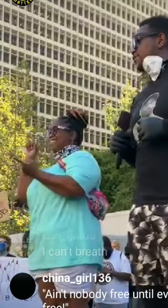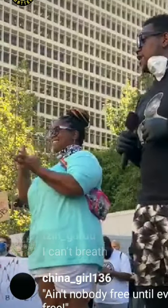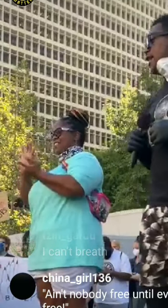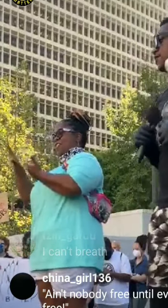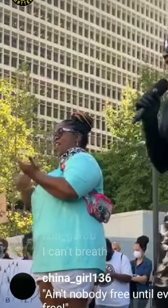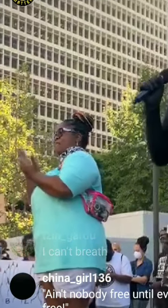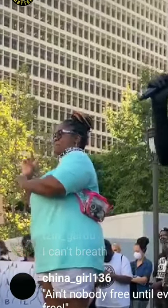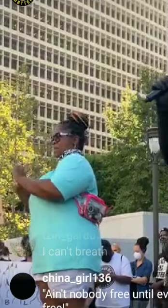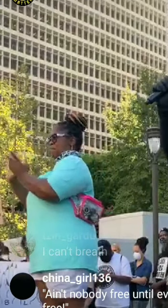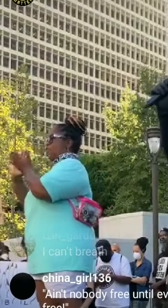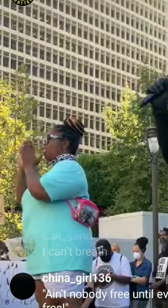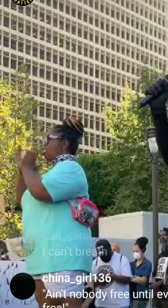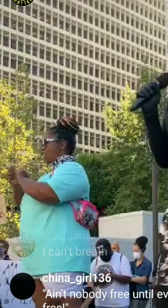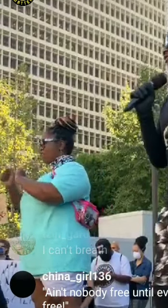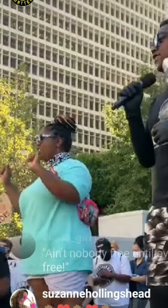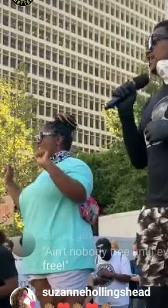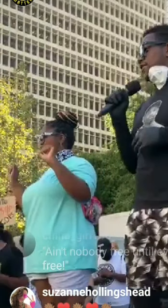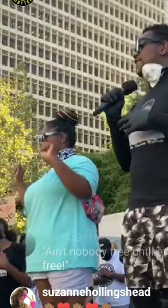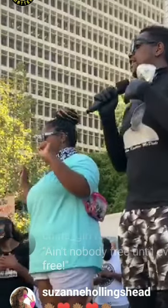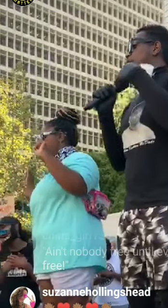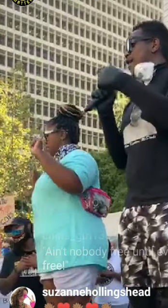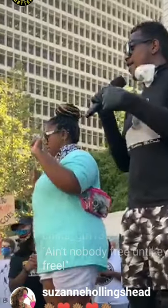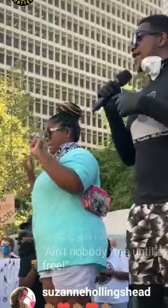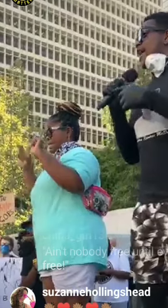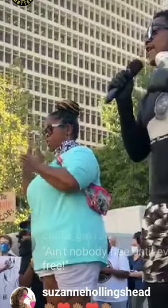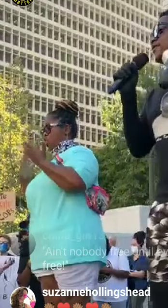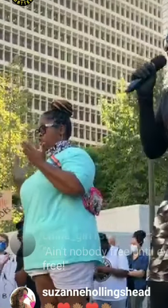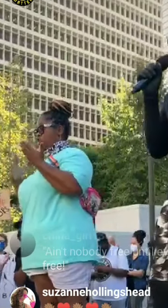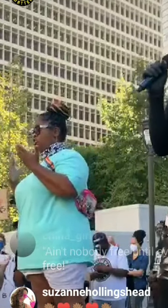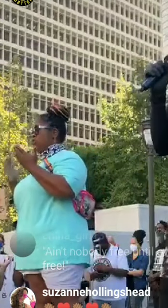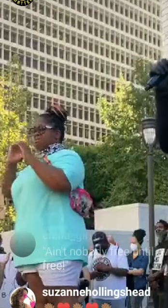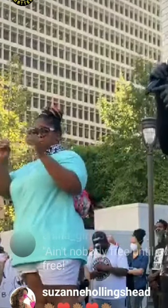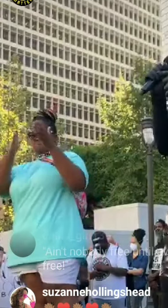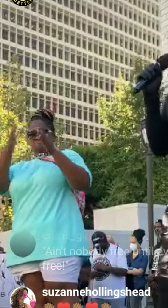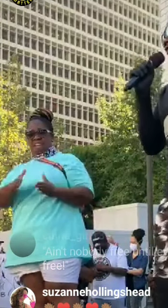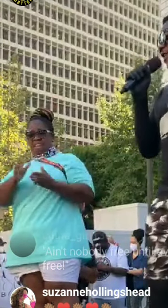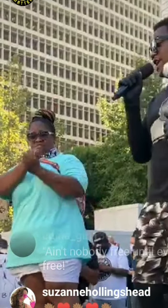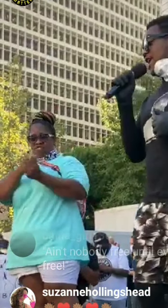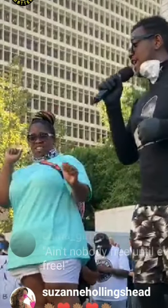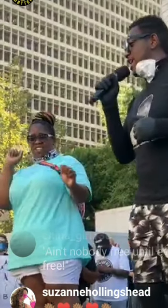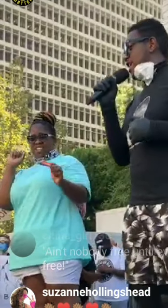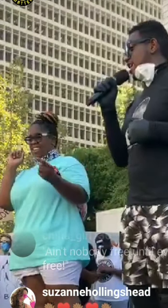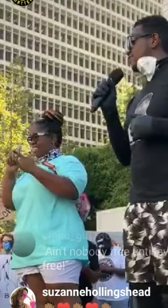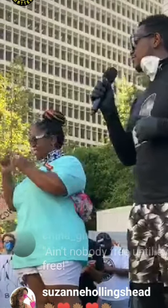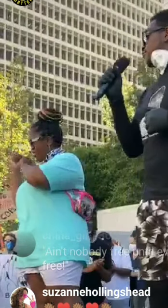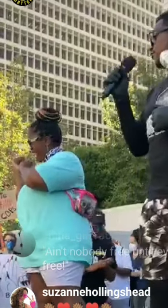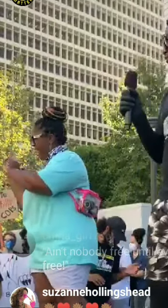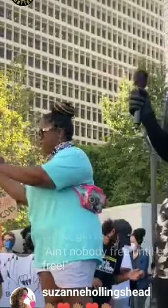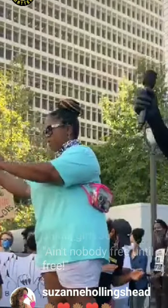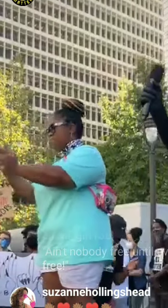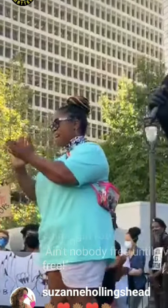free. And if you believe that Black Lives Matter, you should sing it with me.